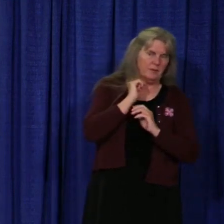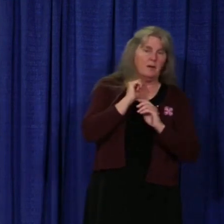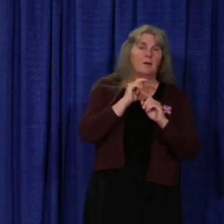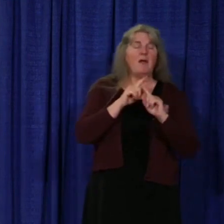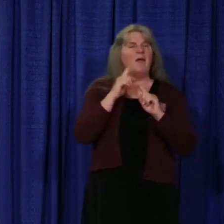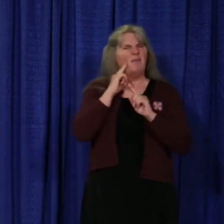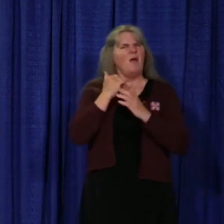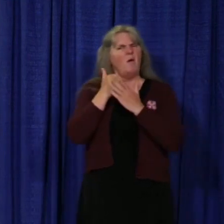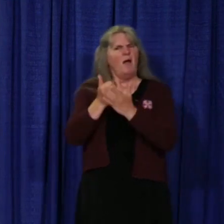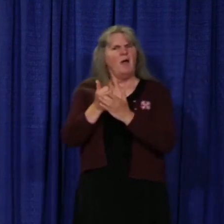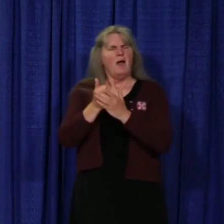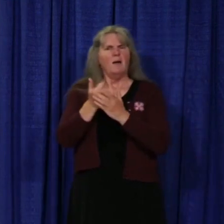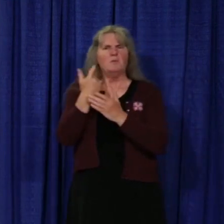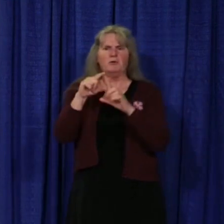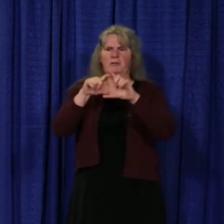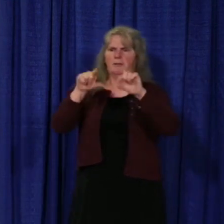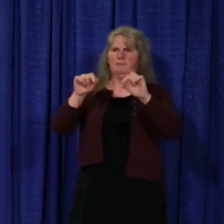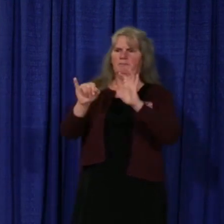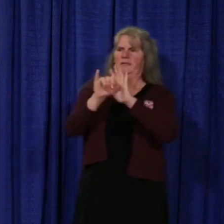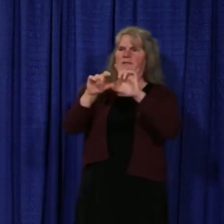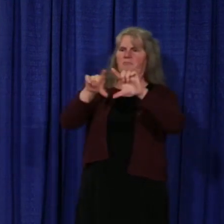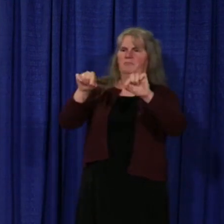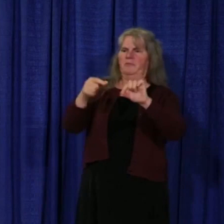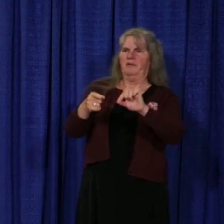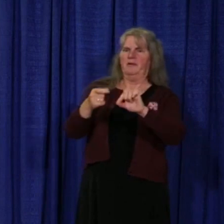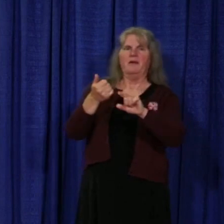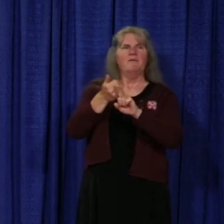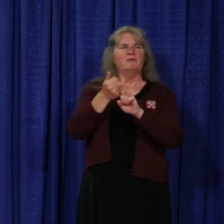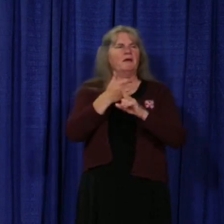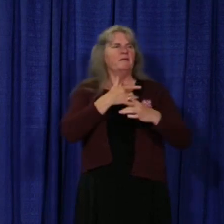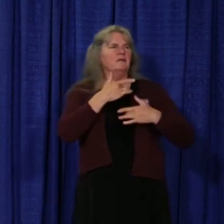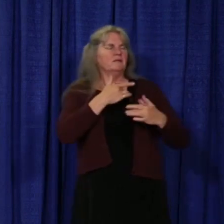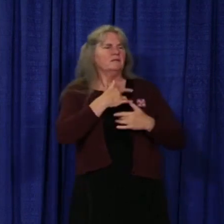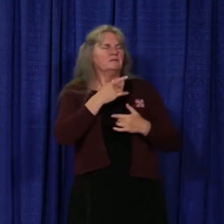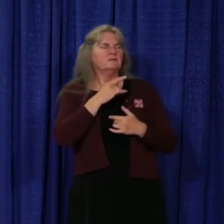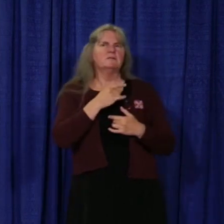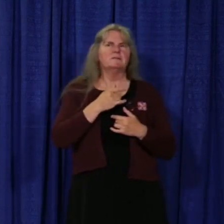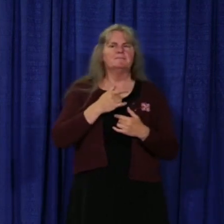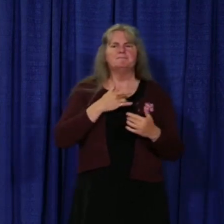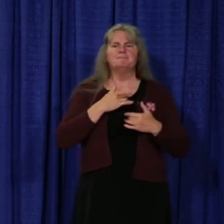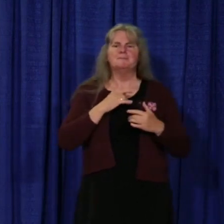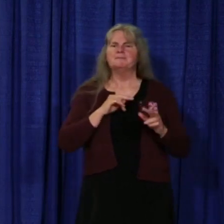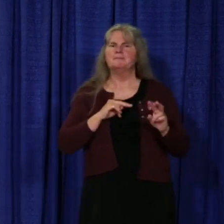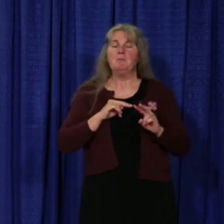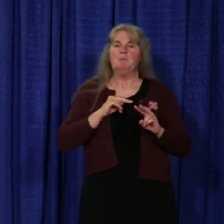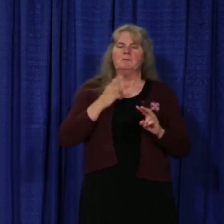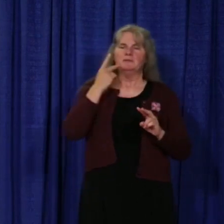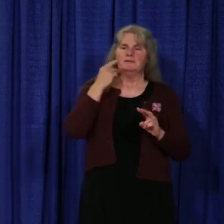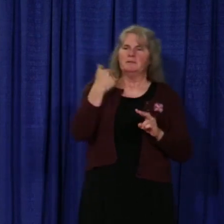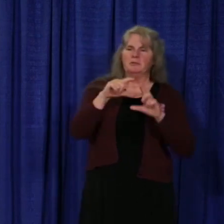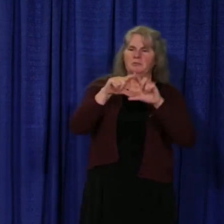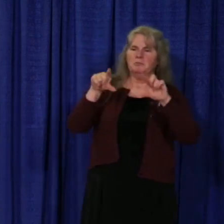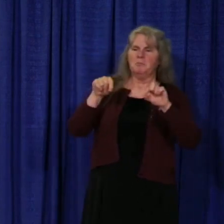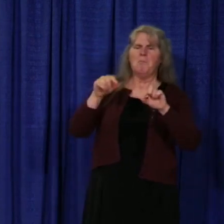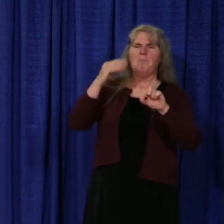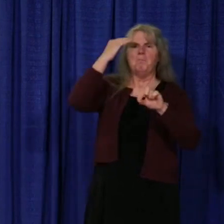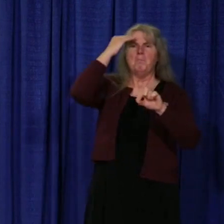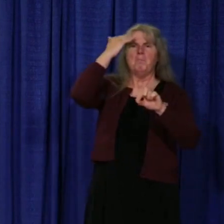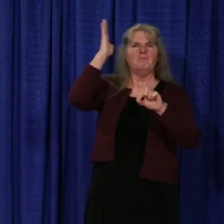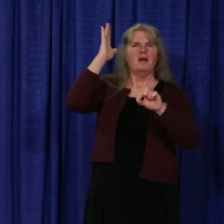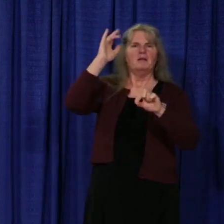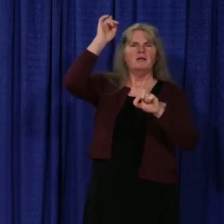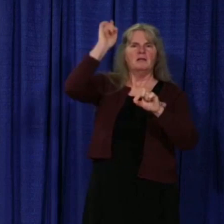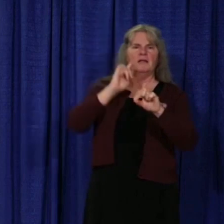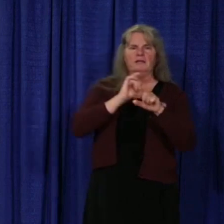decal on vehicles. And if you're concerned about it, if it was at a box store or downtown or at a grocery store, with this decal, there'd be